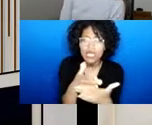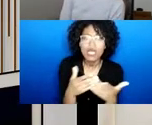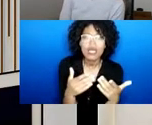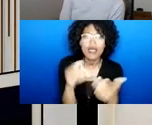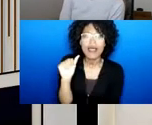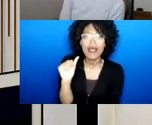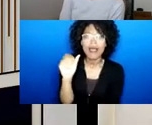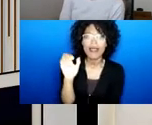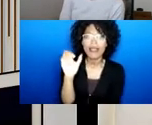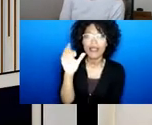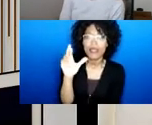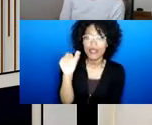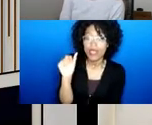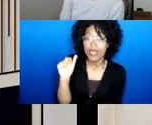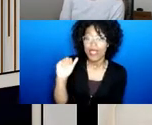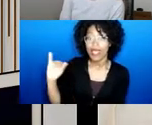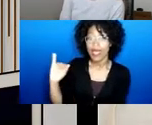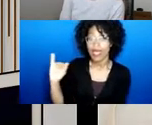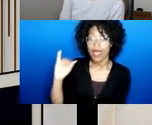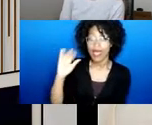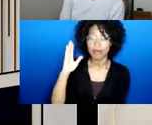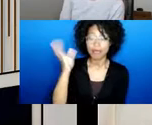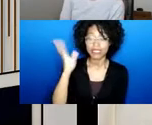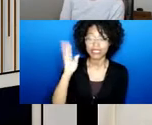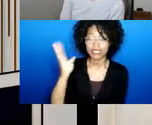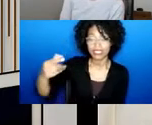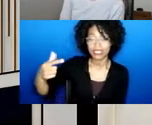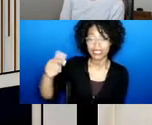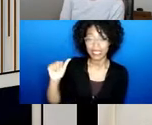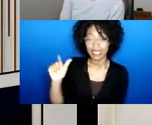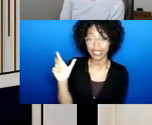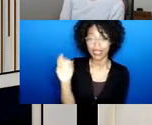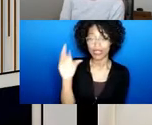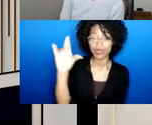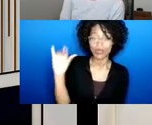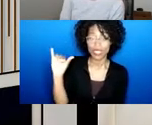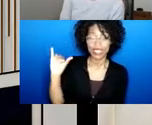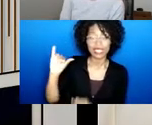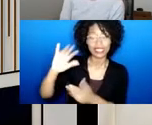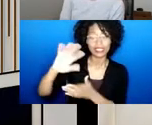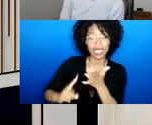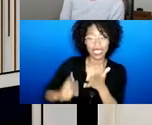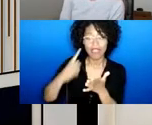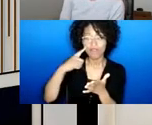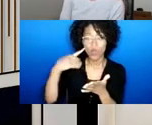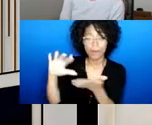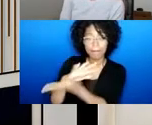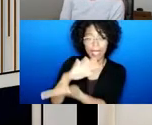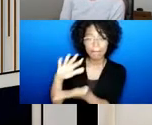AERA iPresentation Gallery is designed for papers